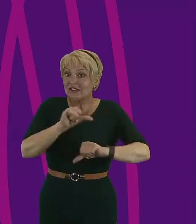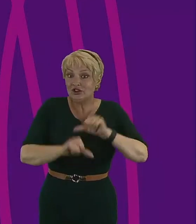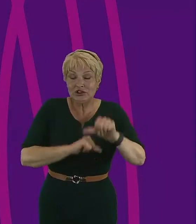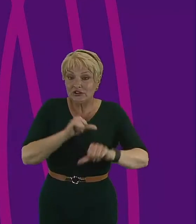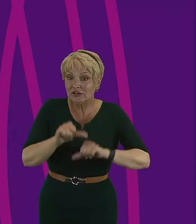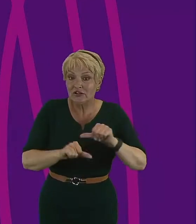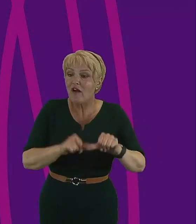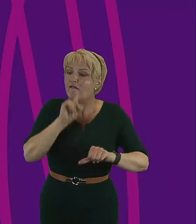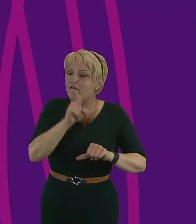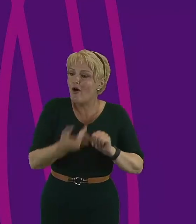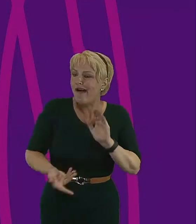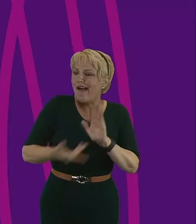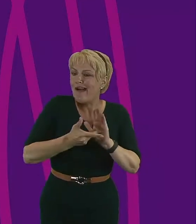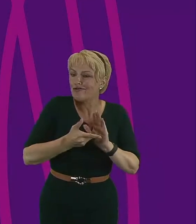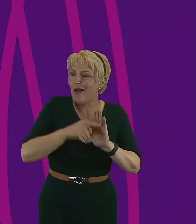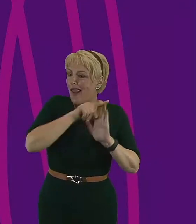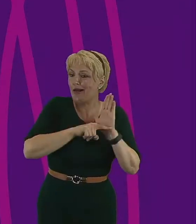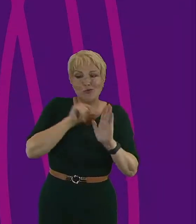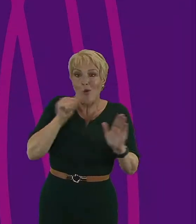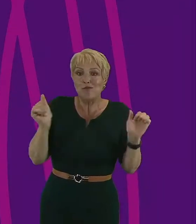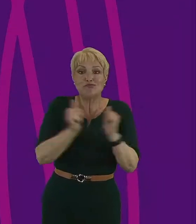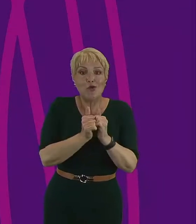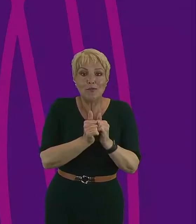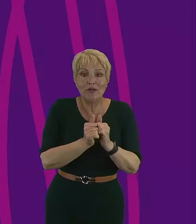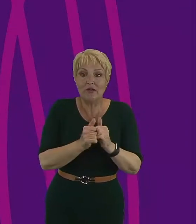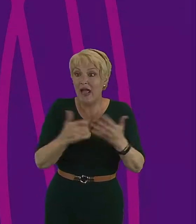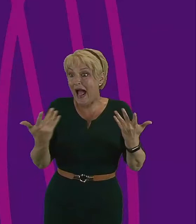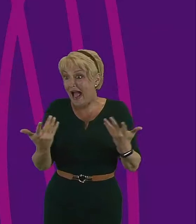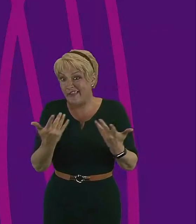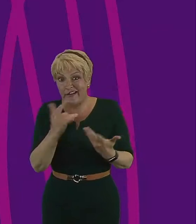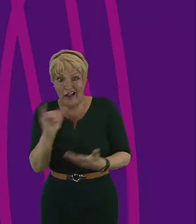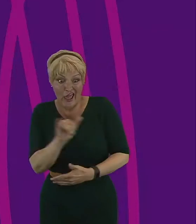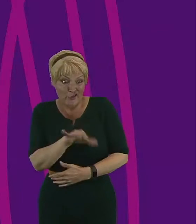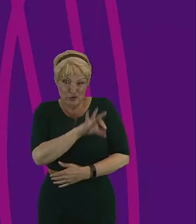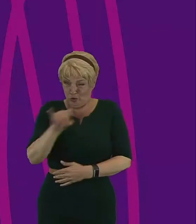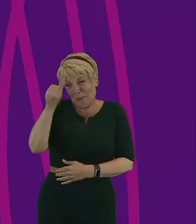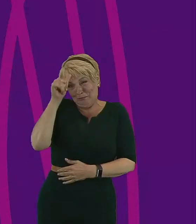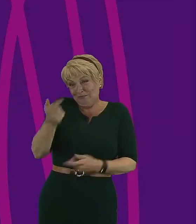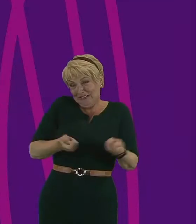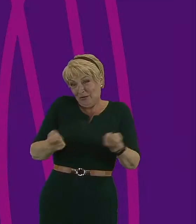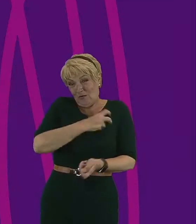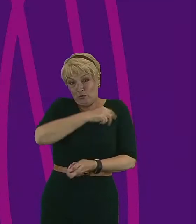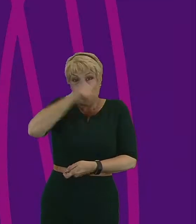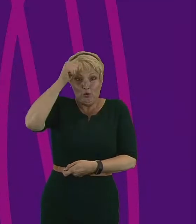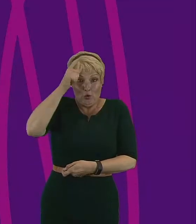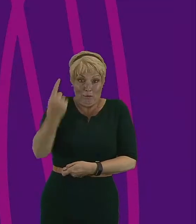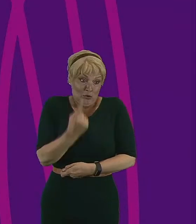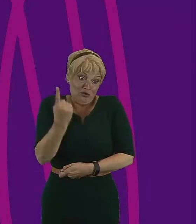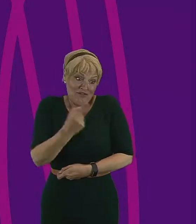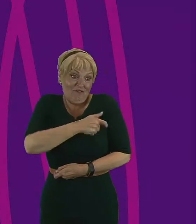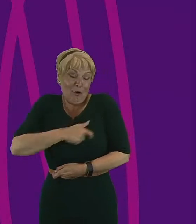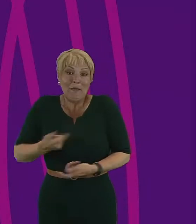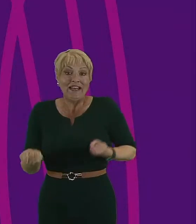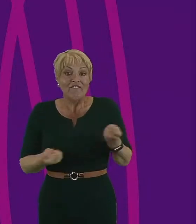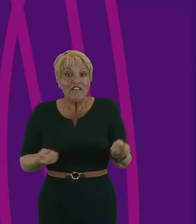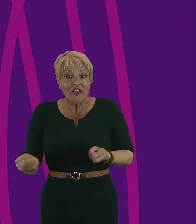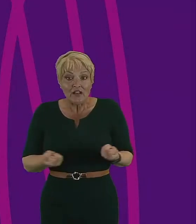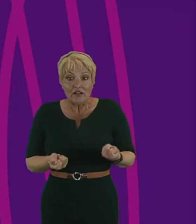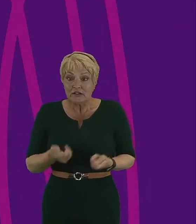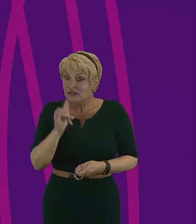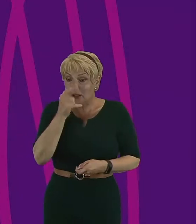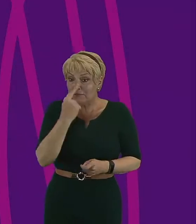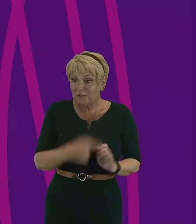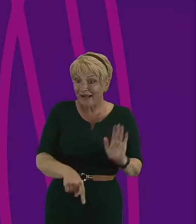legislation are inappropriate. Essentially, the choice lies between presiding officers, you will know, as a committee convener as well, the